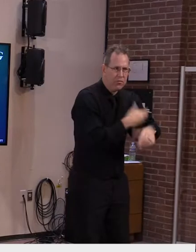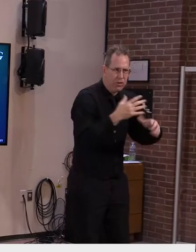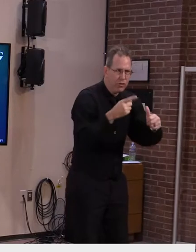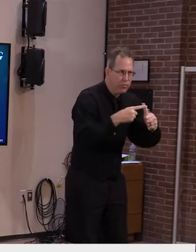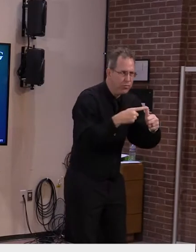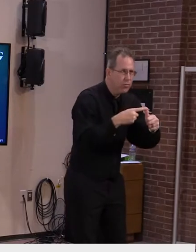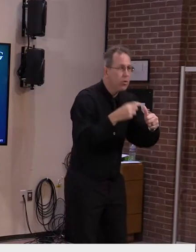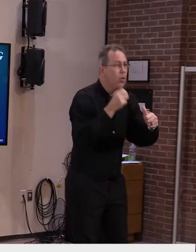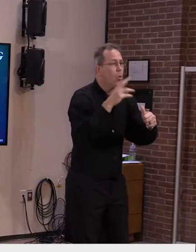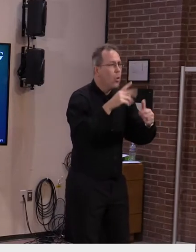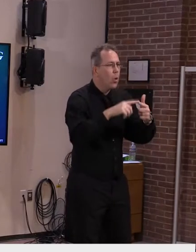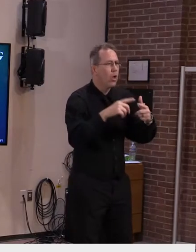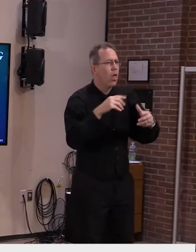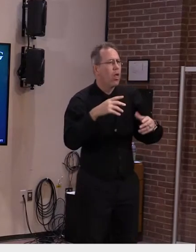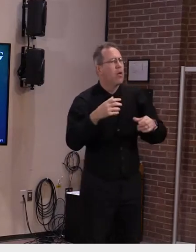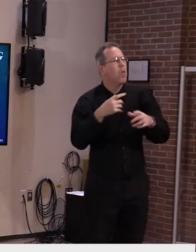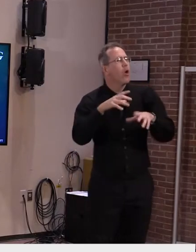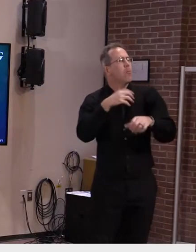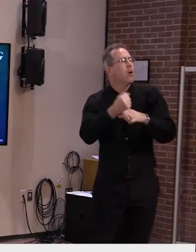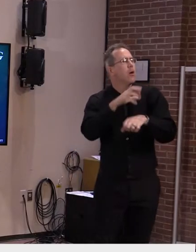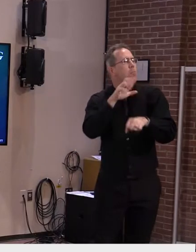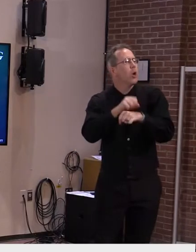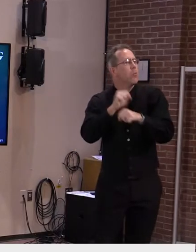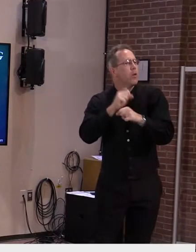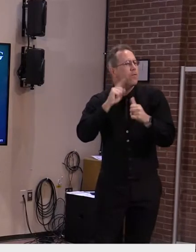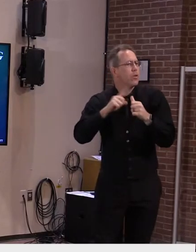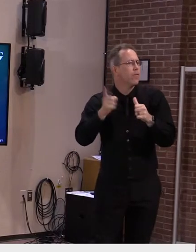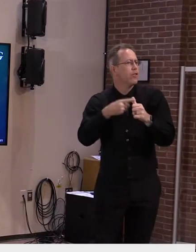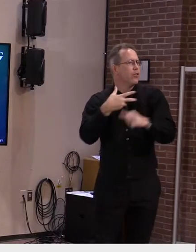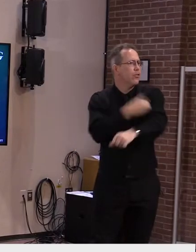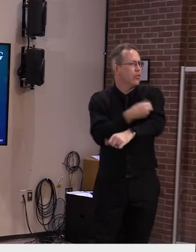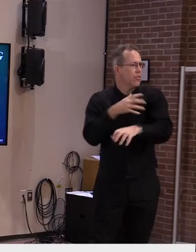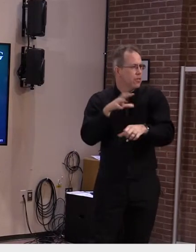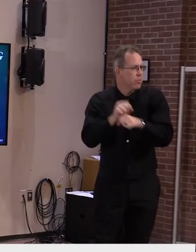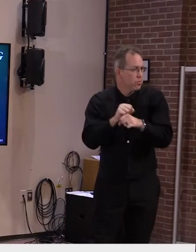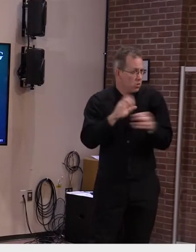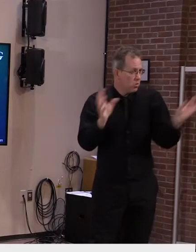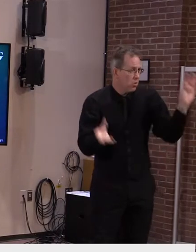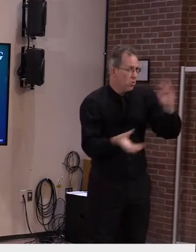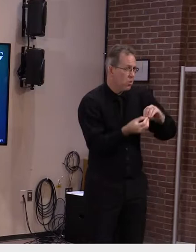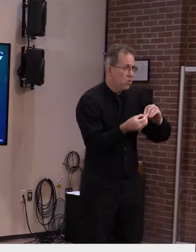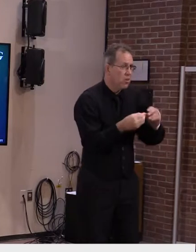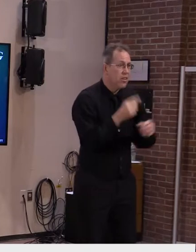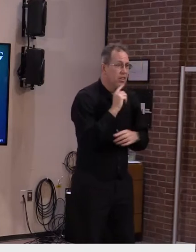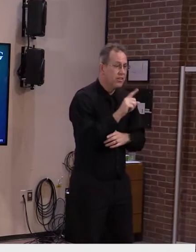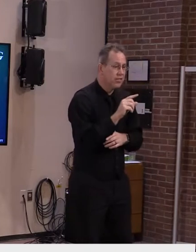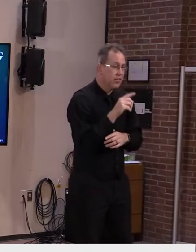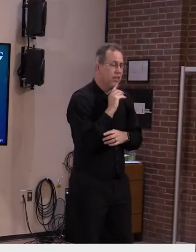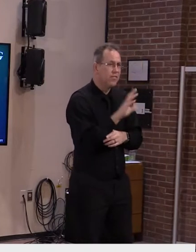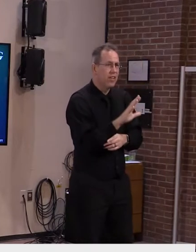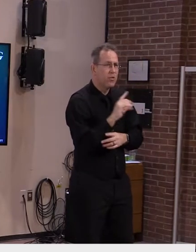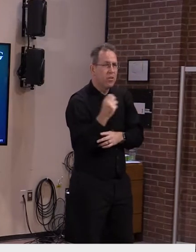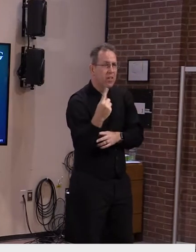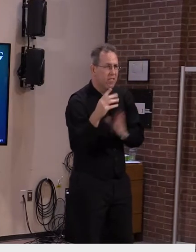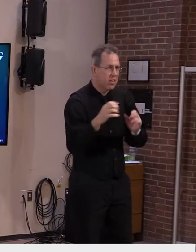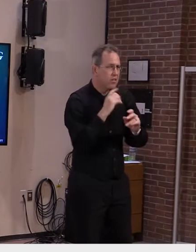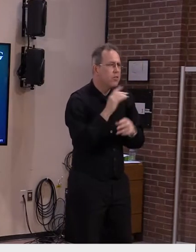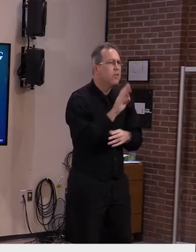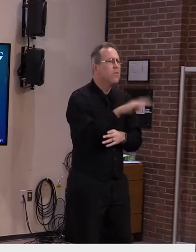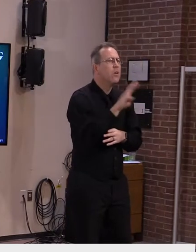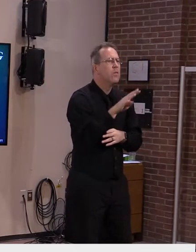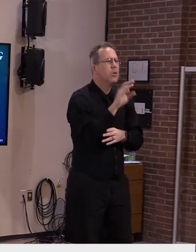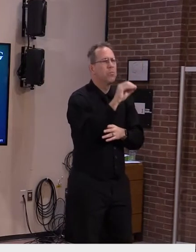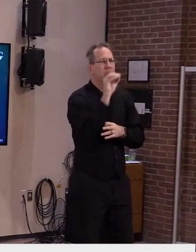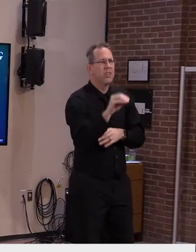appointment to get their shot. That's just over 44% of all Vermont children ages 5 to 11 years old. As